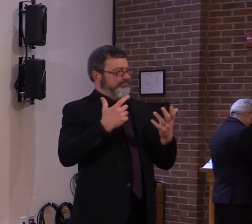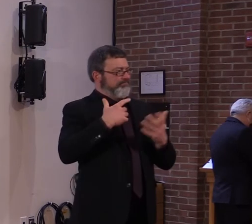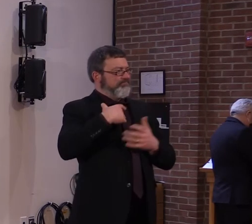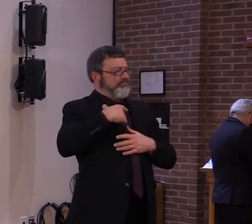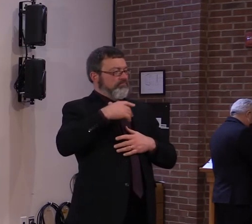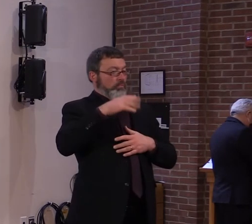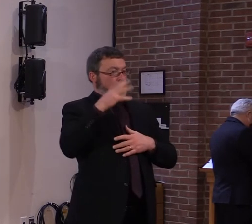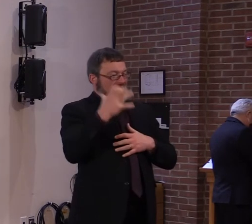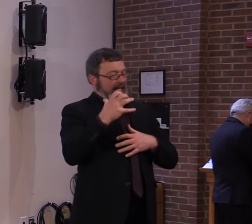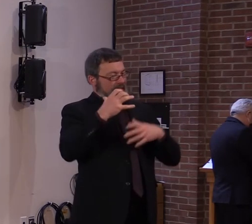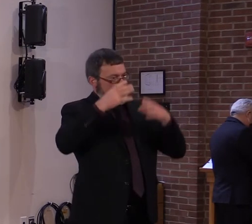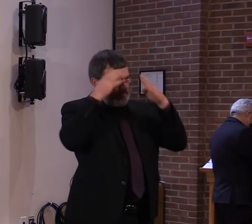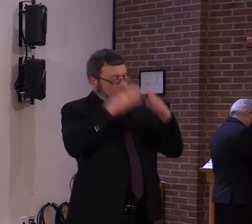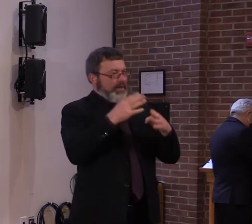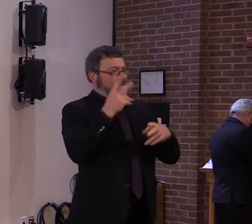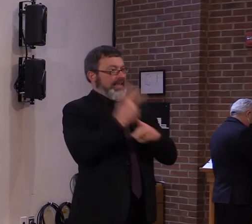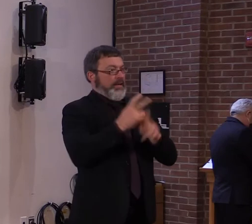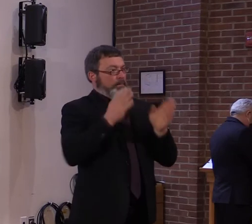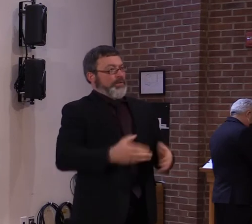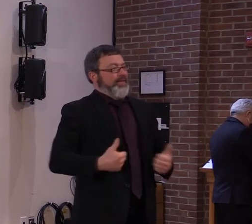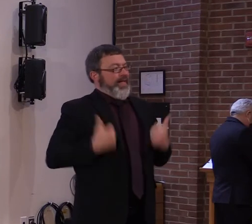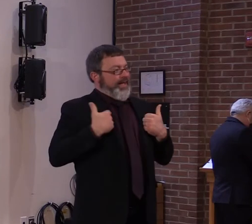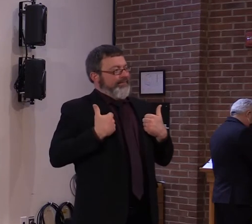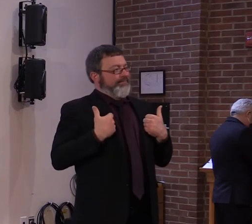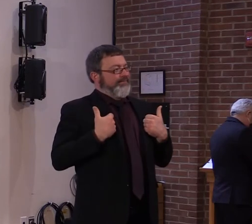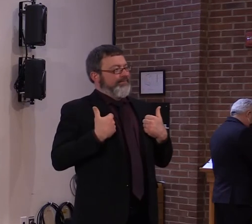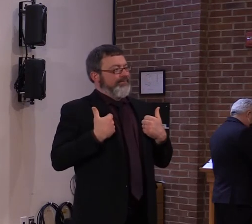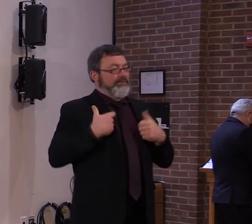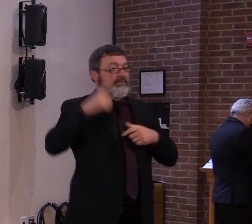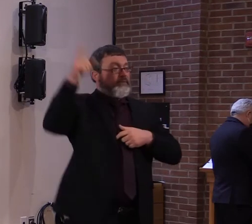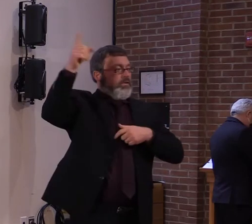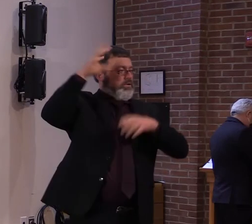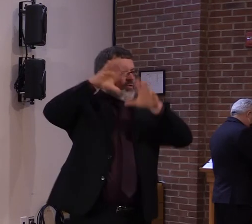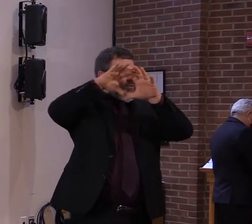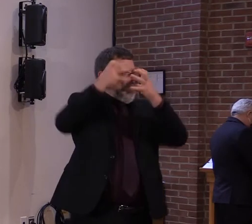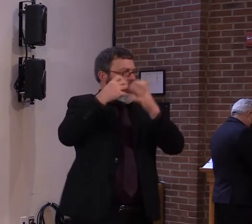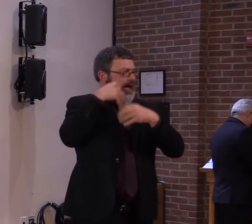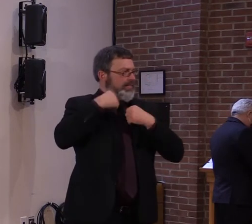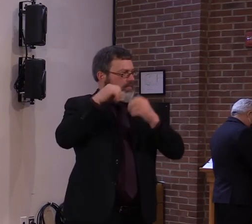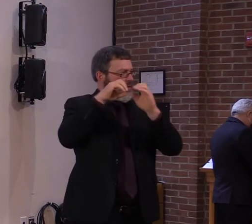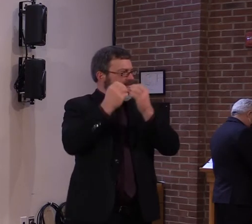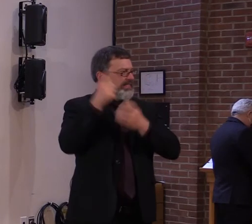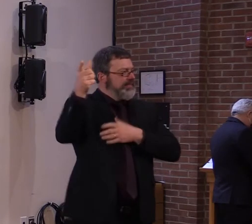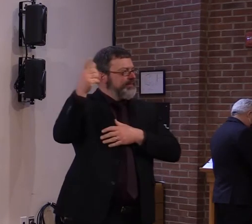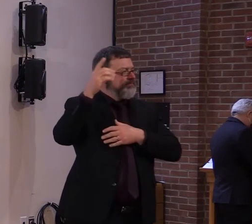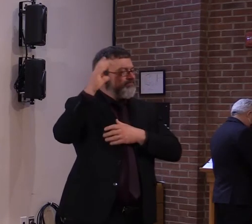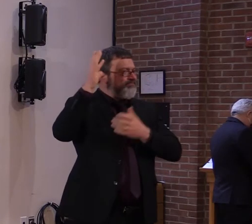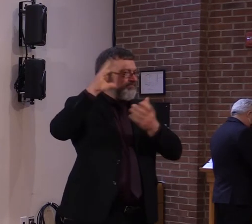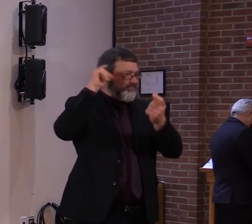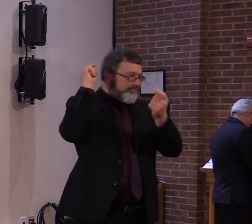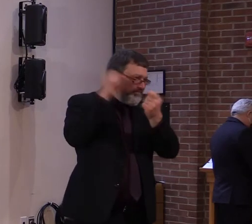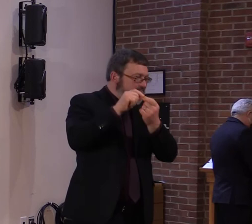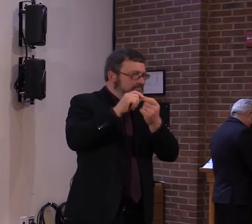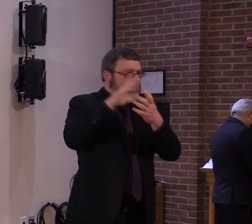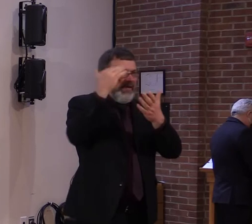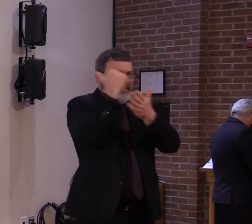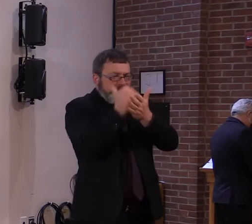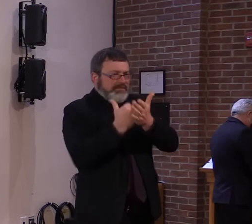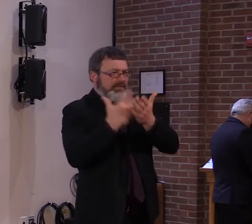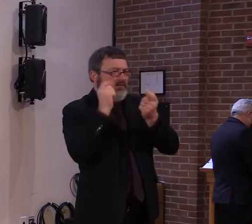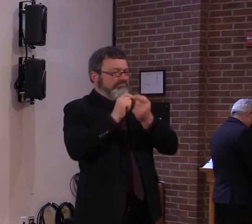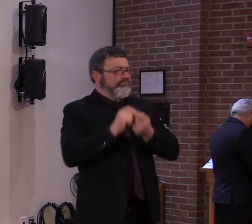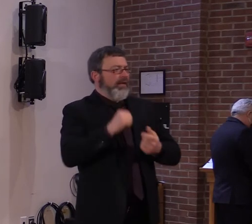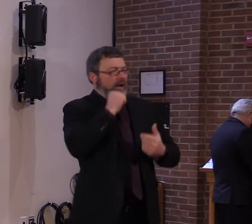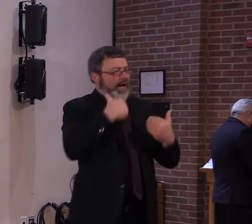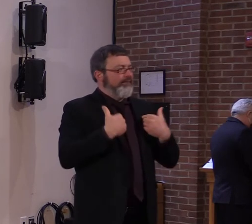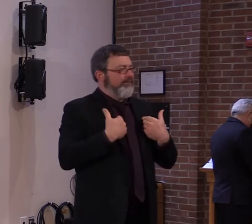text in front of me of what the World Health Organization said to know exactly why they came out with their pronouncement, if it